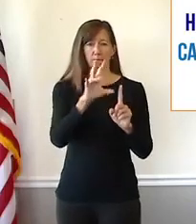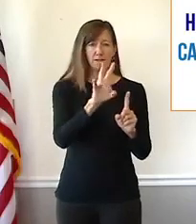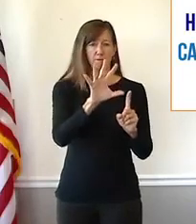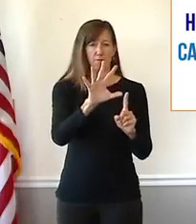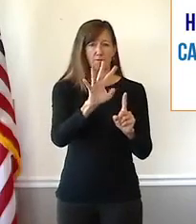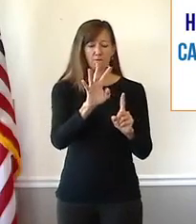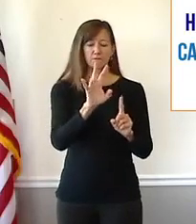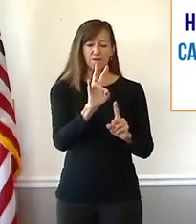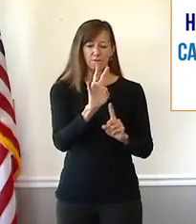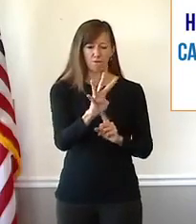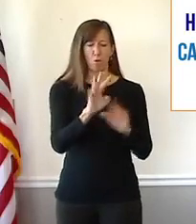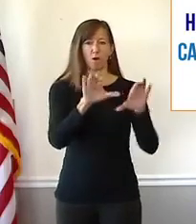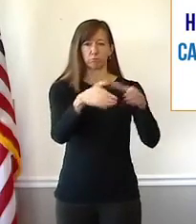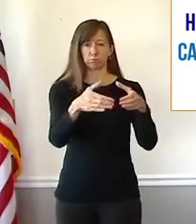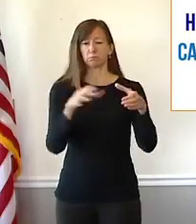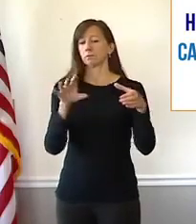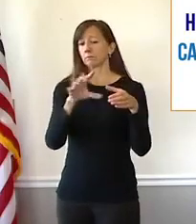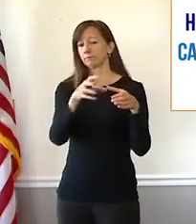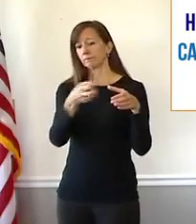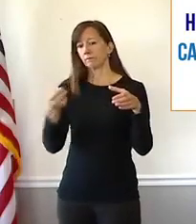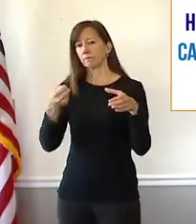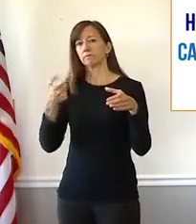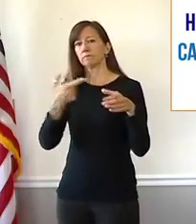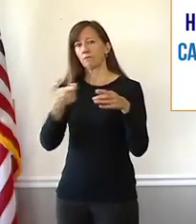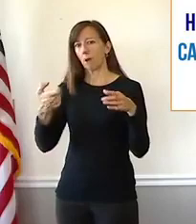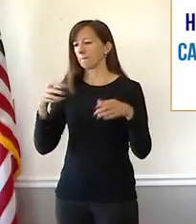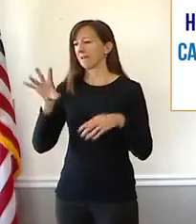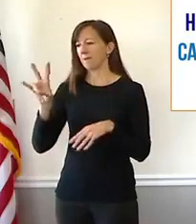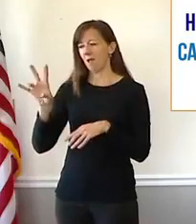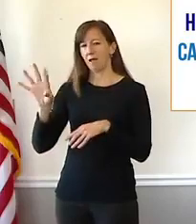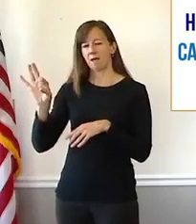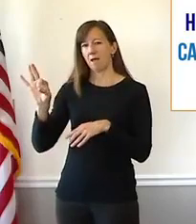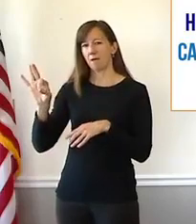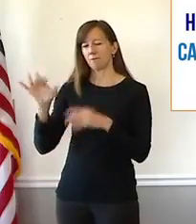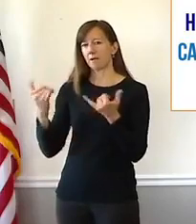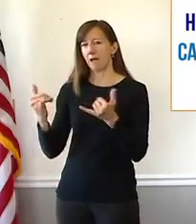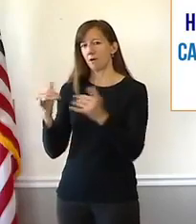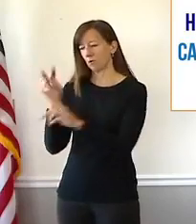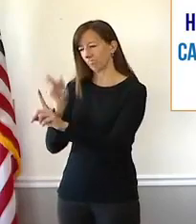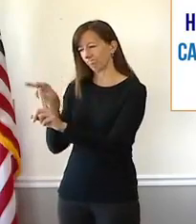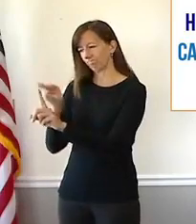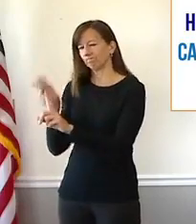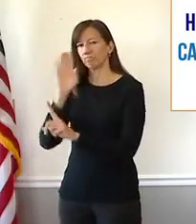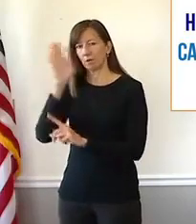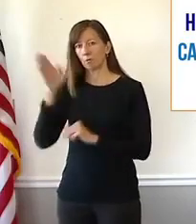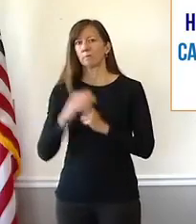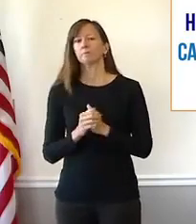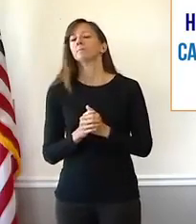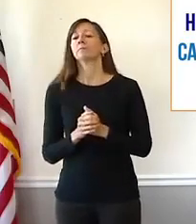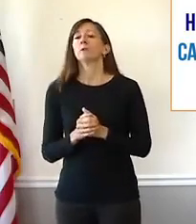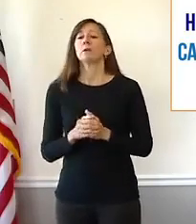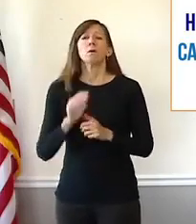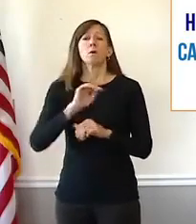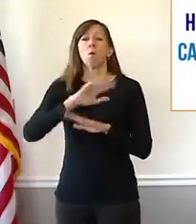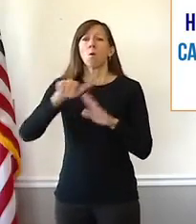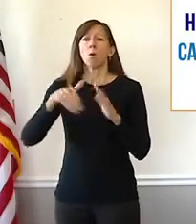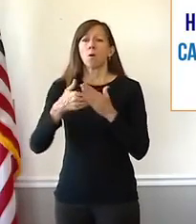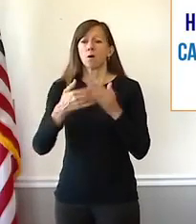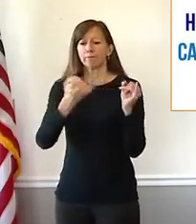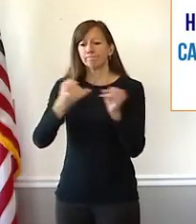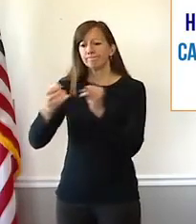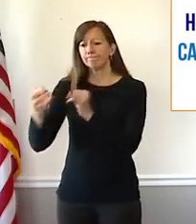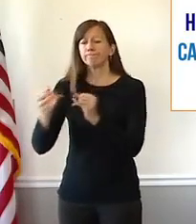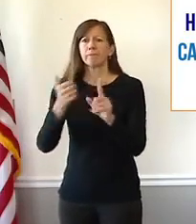occurred at Hedgewood Assisted Living Facility in Beacon. All of the individuals, residents, remain